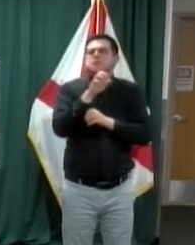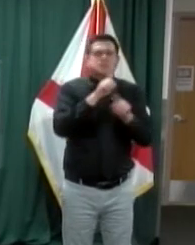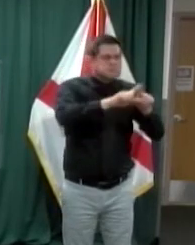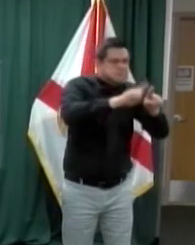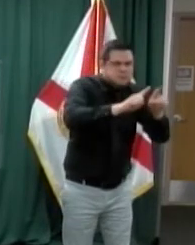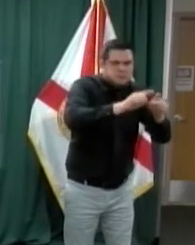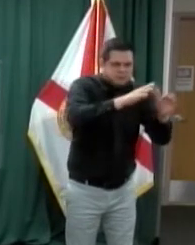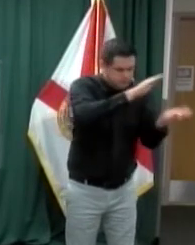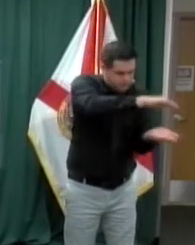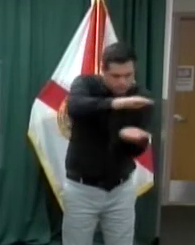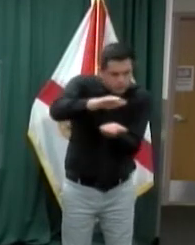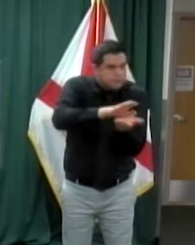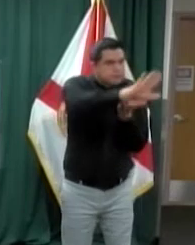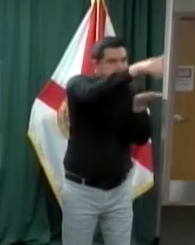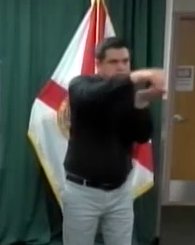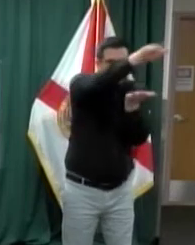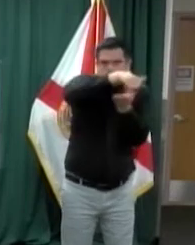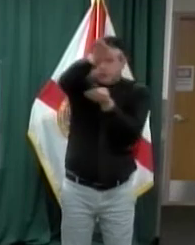morning.